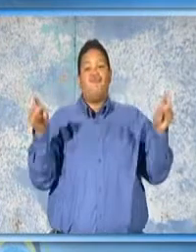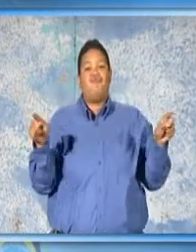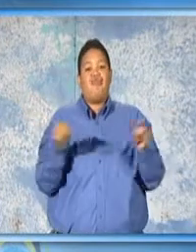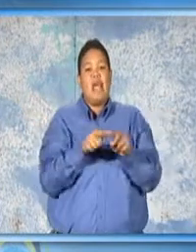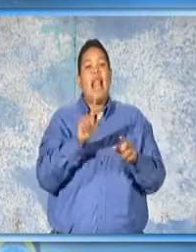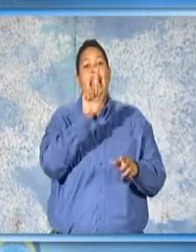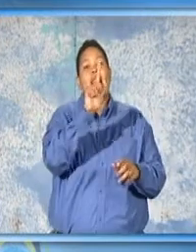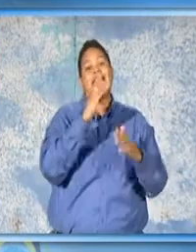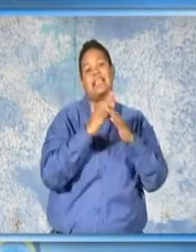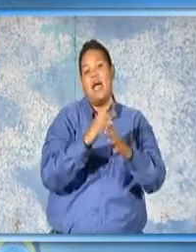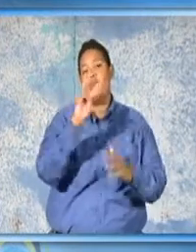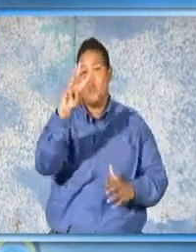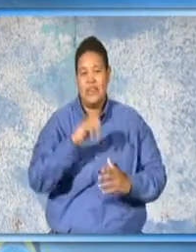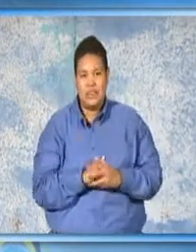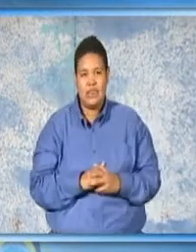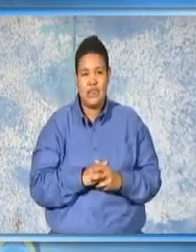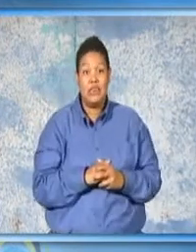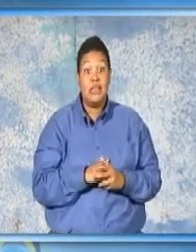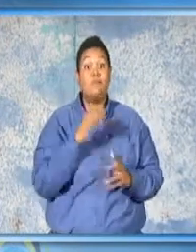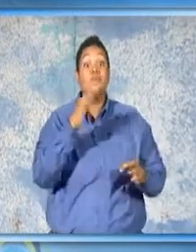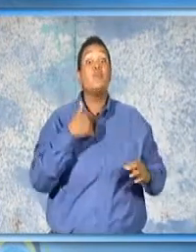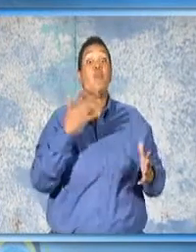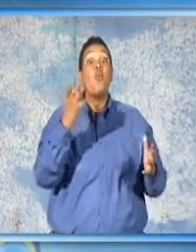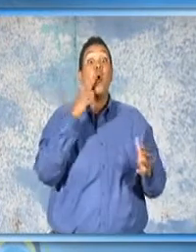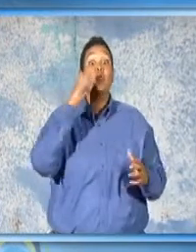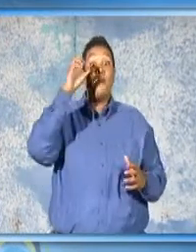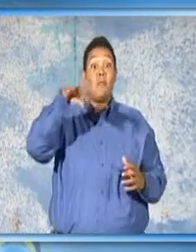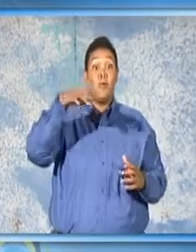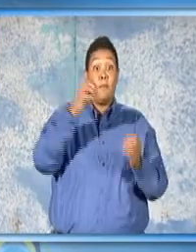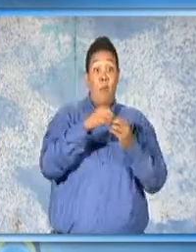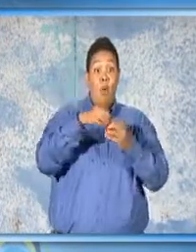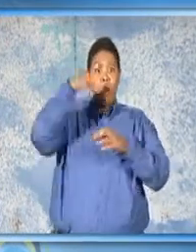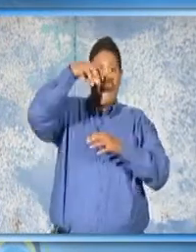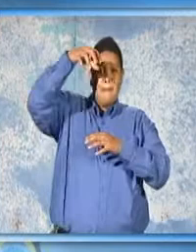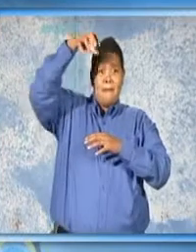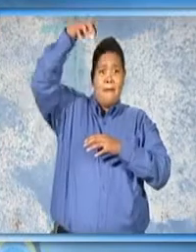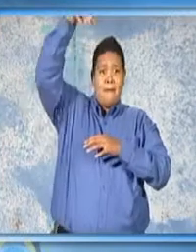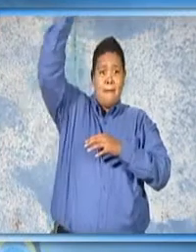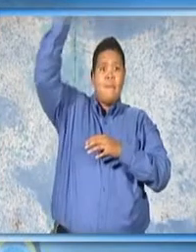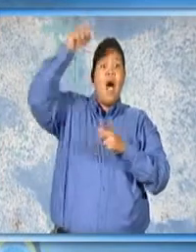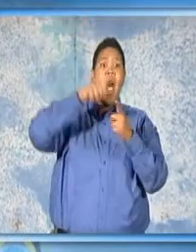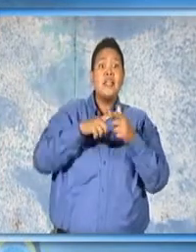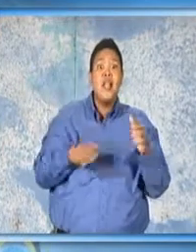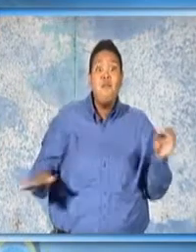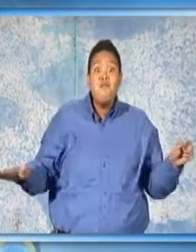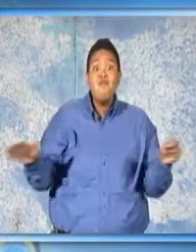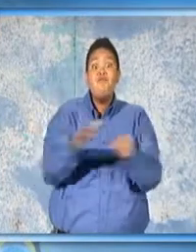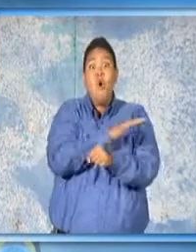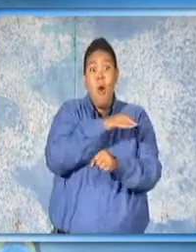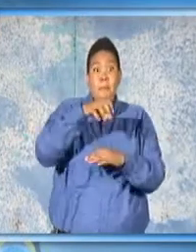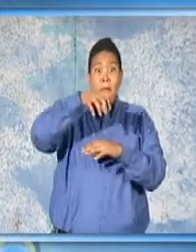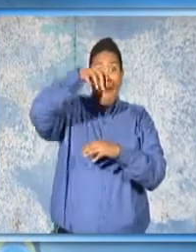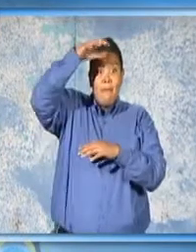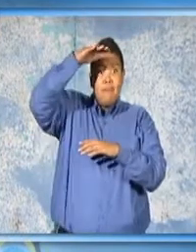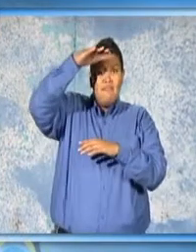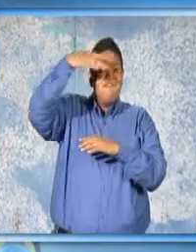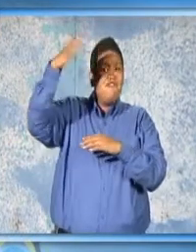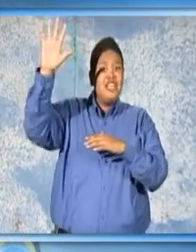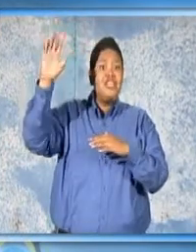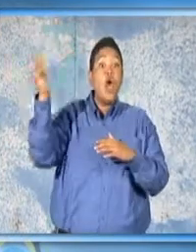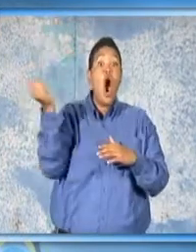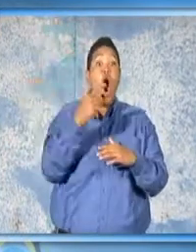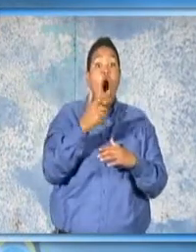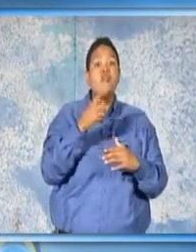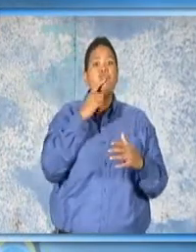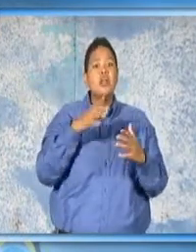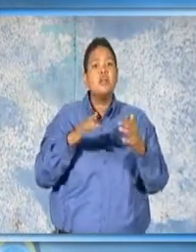width. If we were to stack cubes on top of each other until the prism is completely filled so that all the cubes